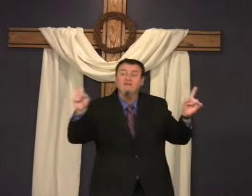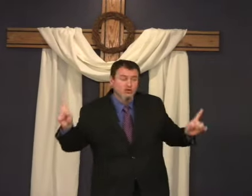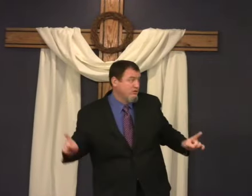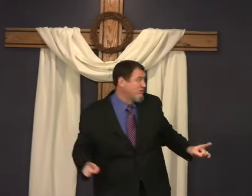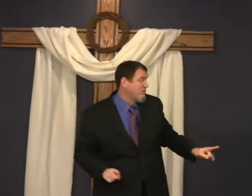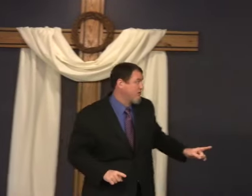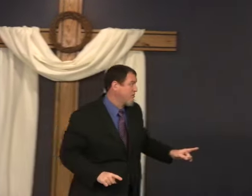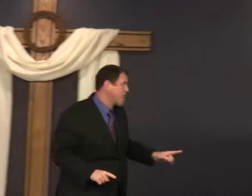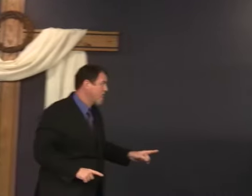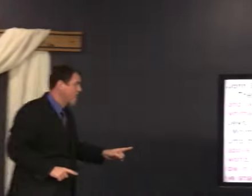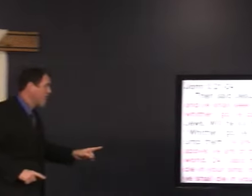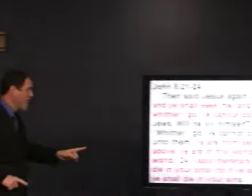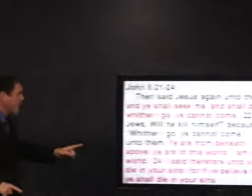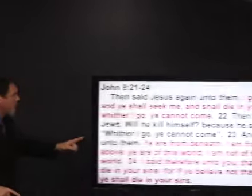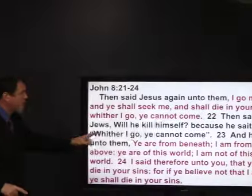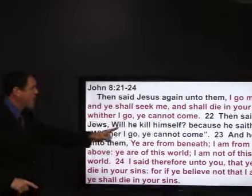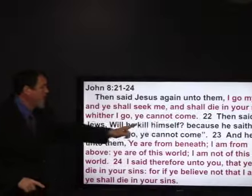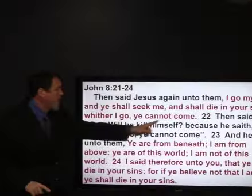Notice the difference here.